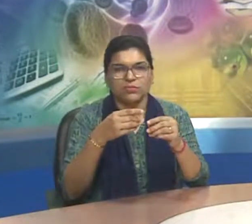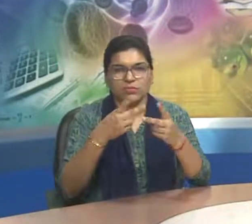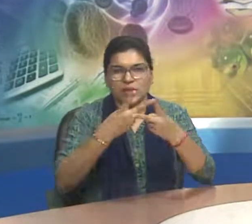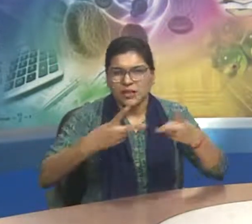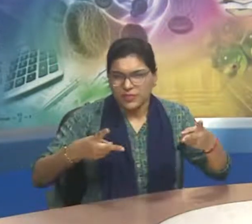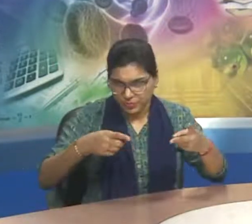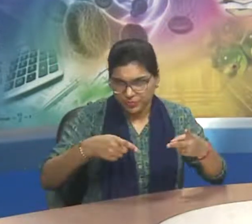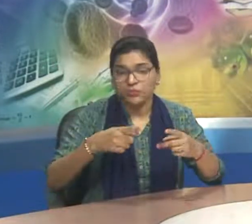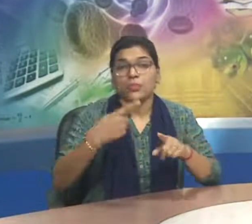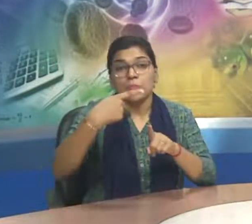metals,